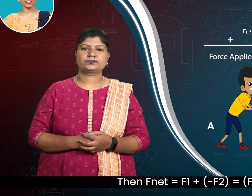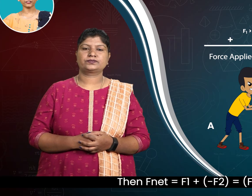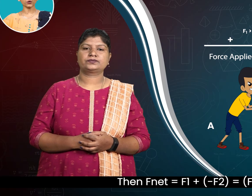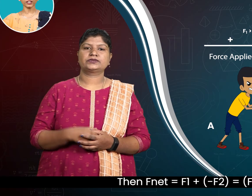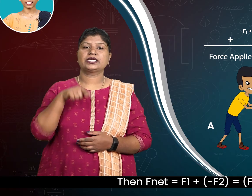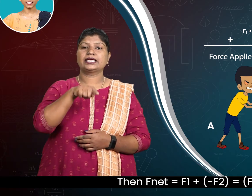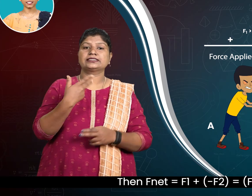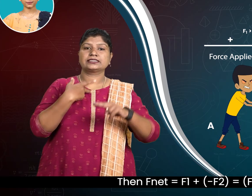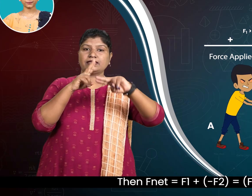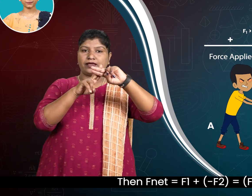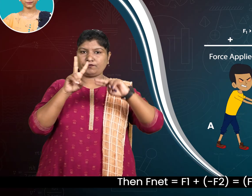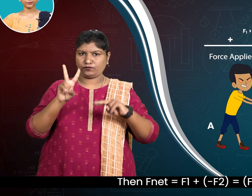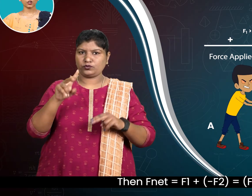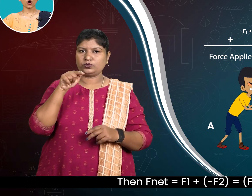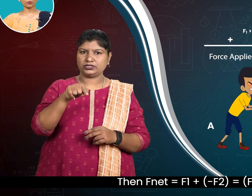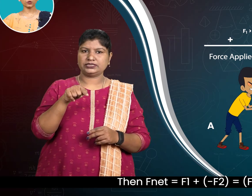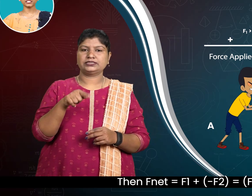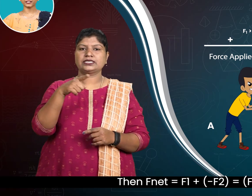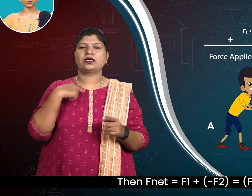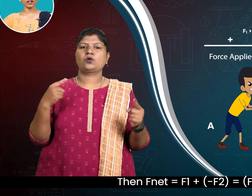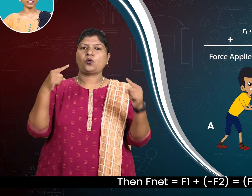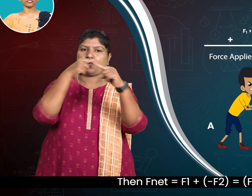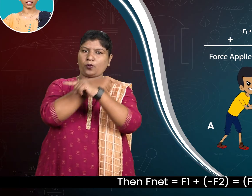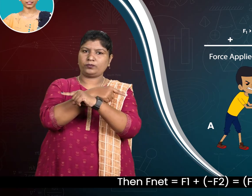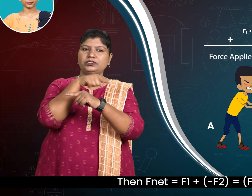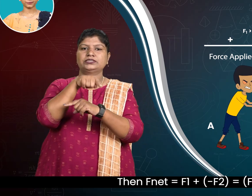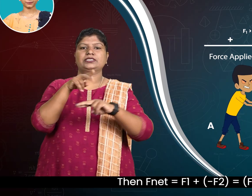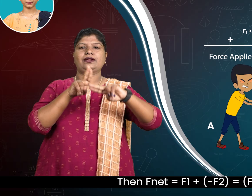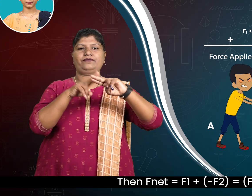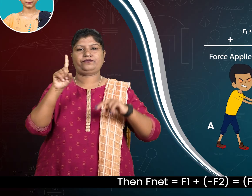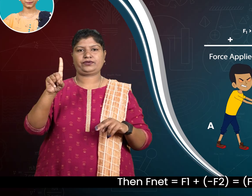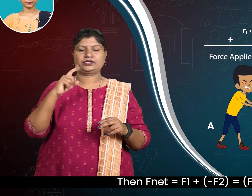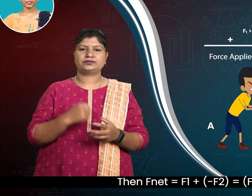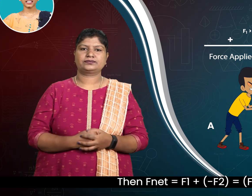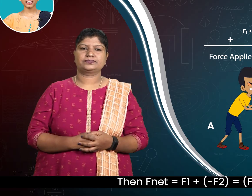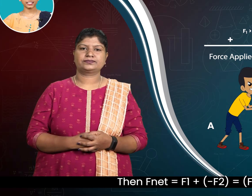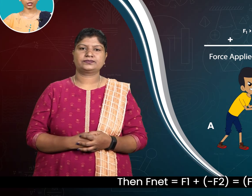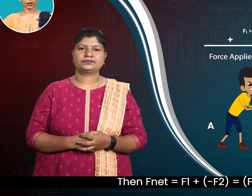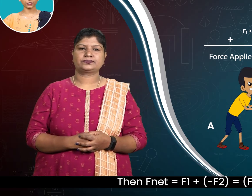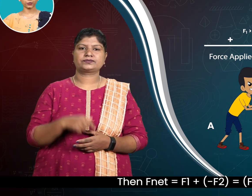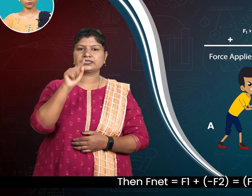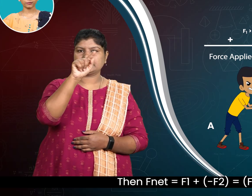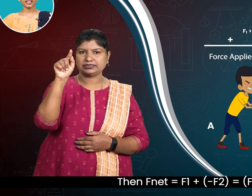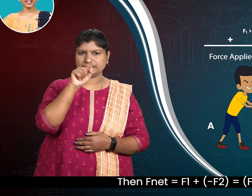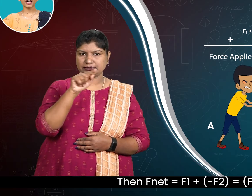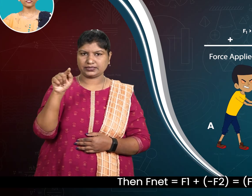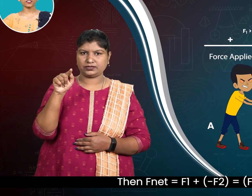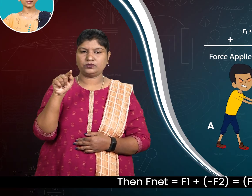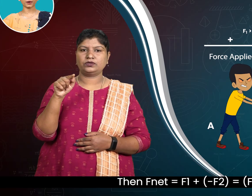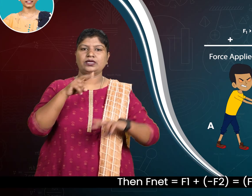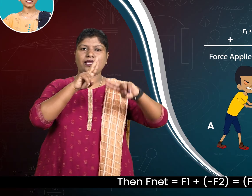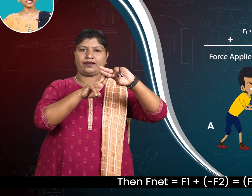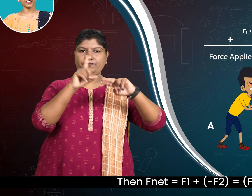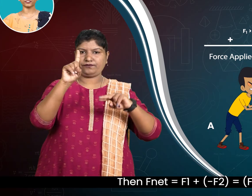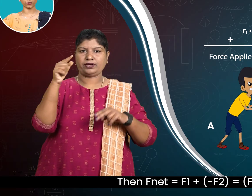as F2 is opposite to F1, is equal to